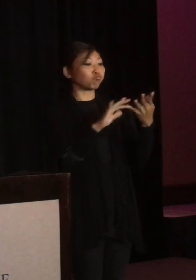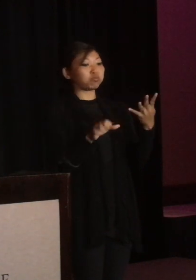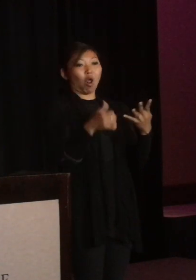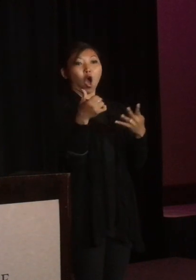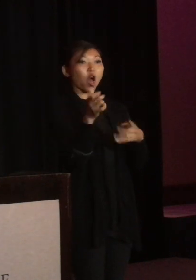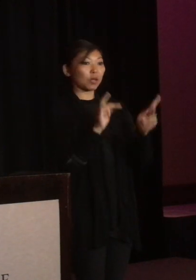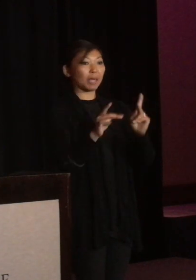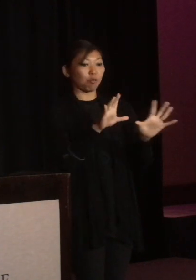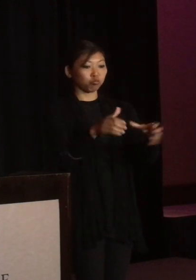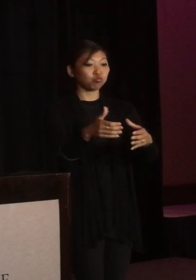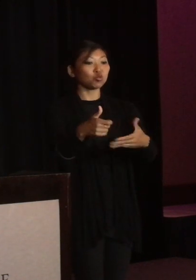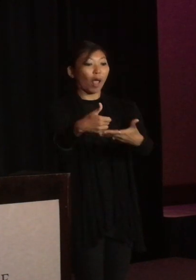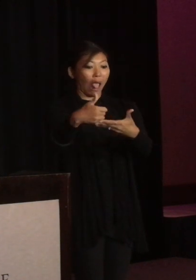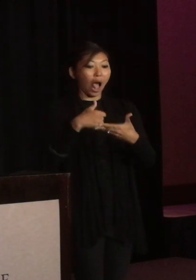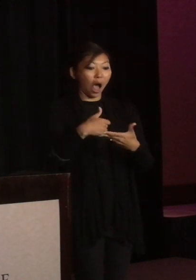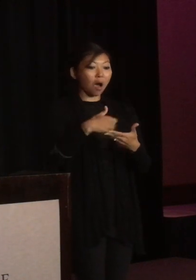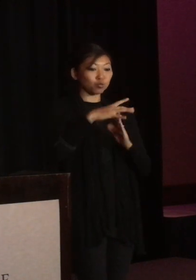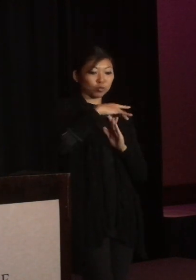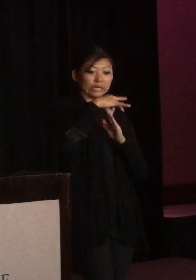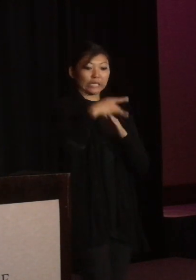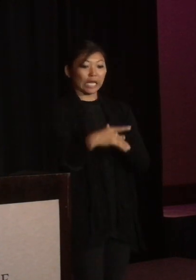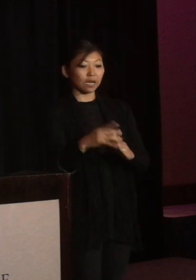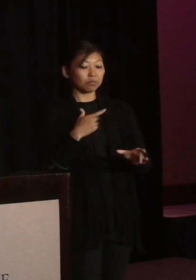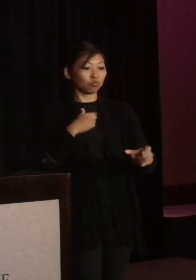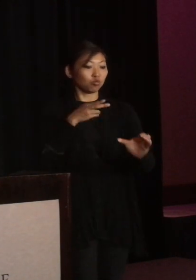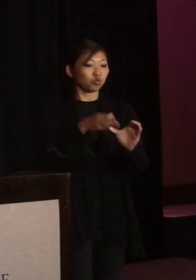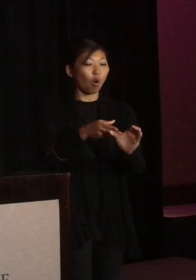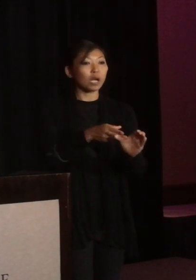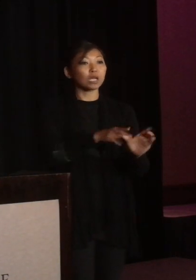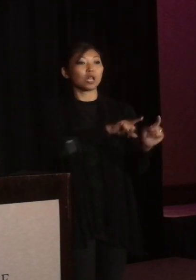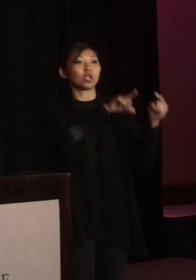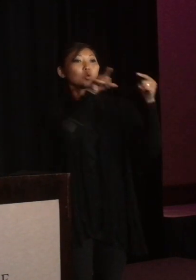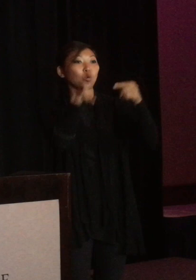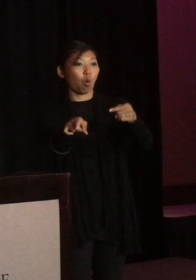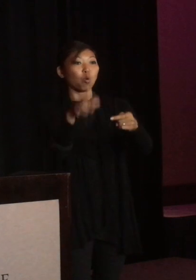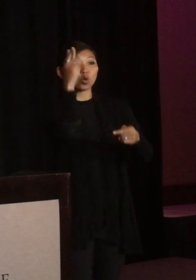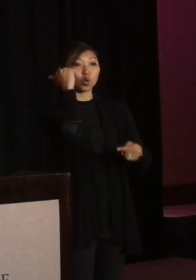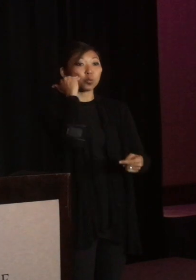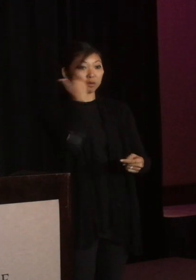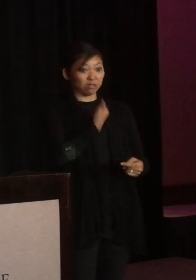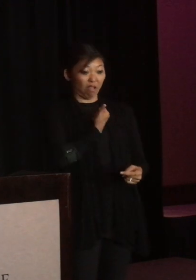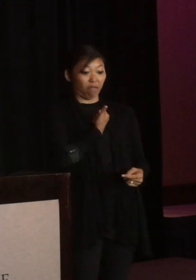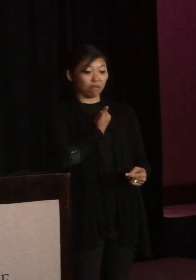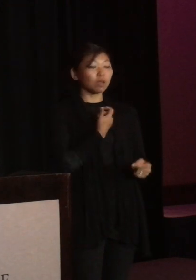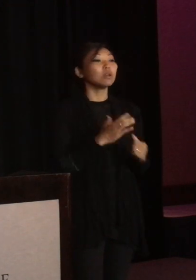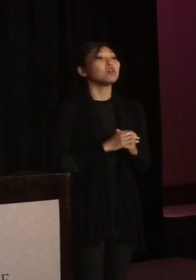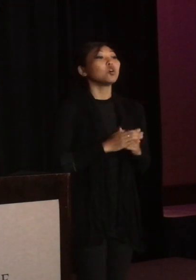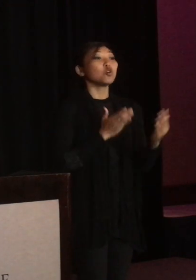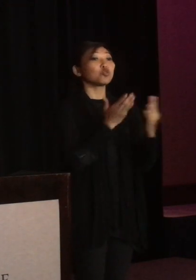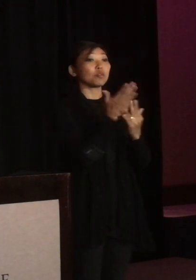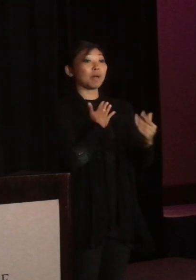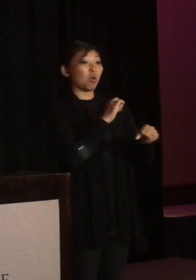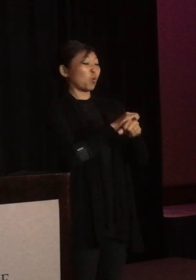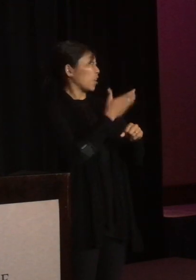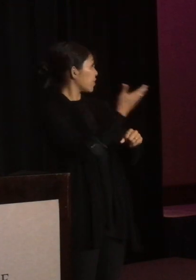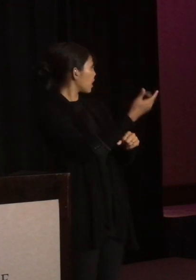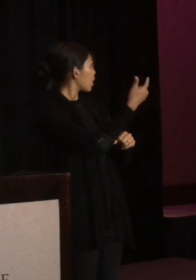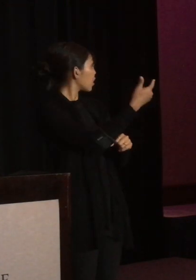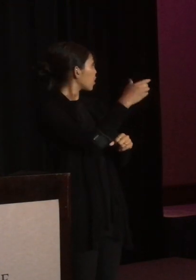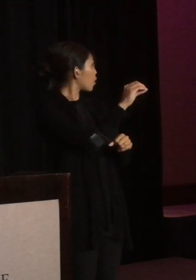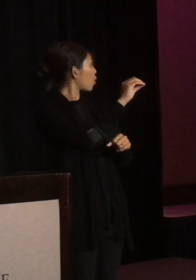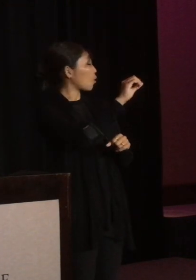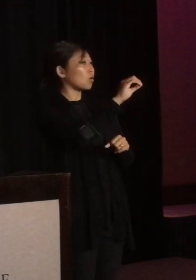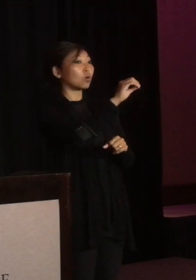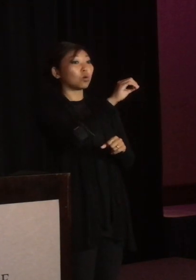that also kind of forged that way for my journey as an adult to go to Korea. Through my work at Goal, I used to organize